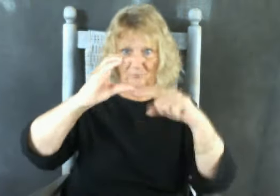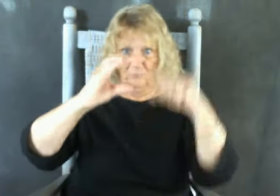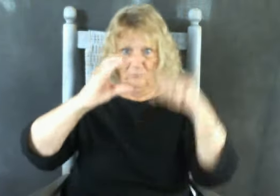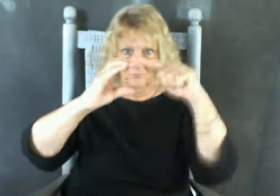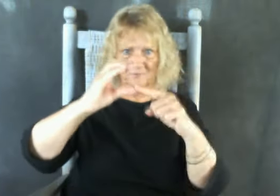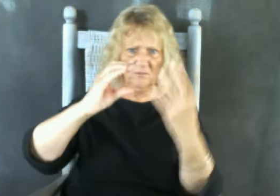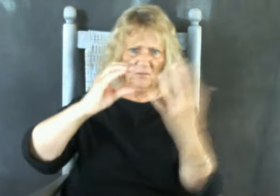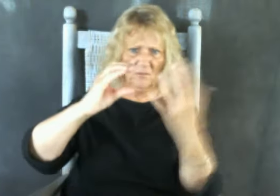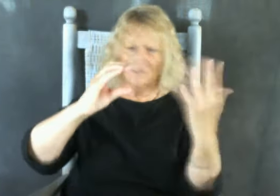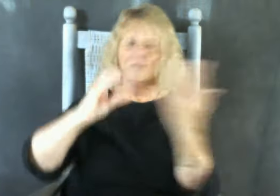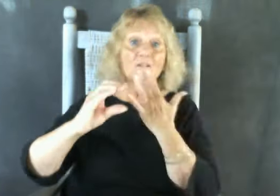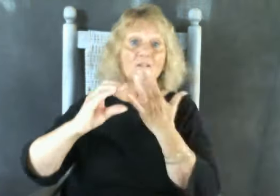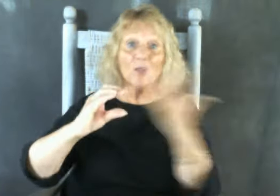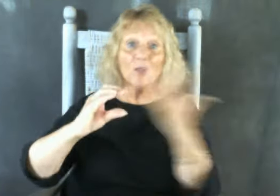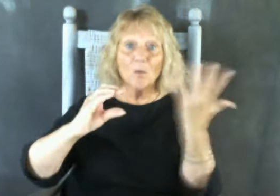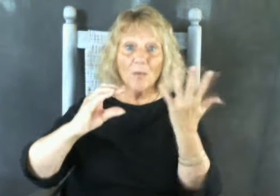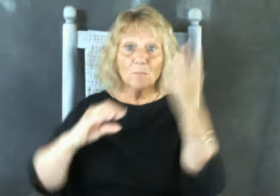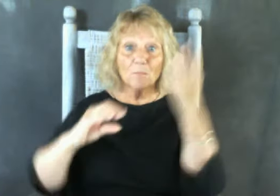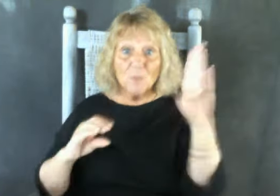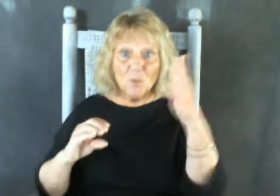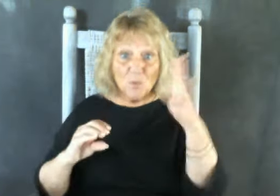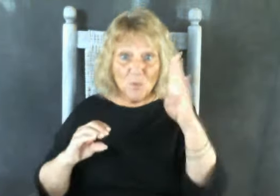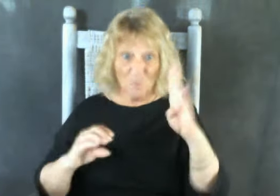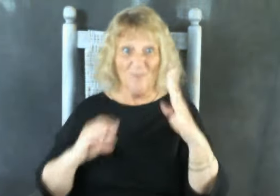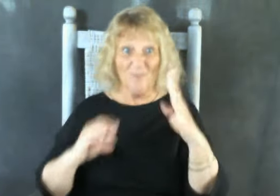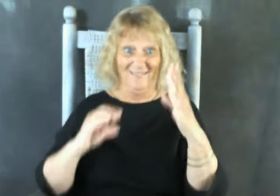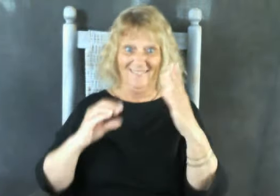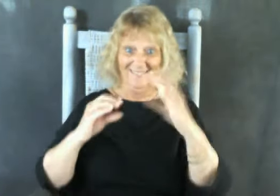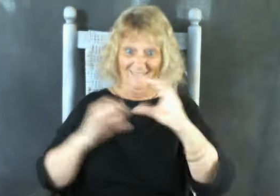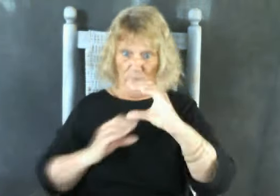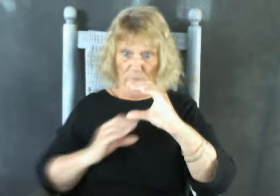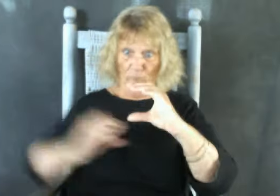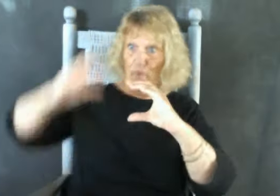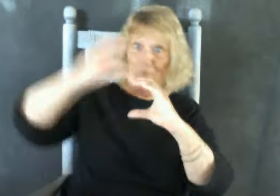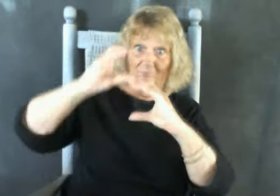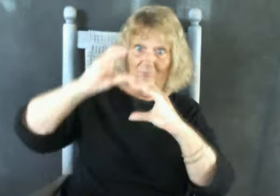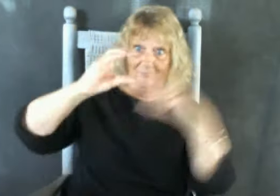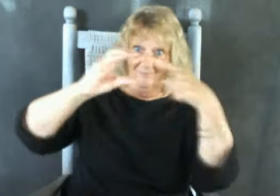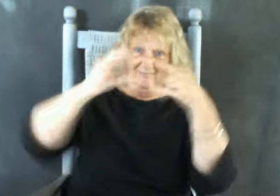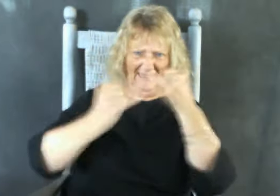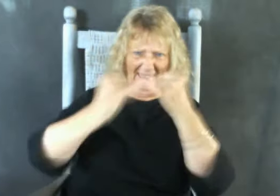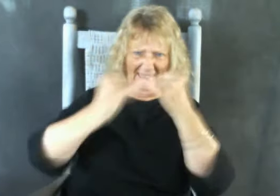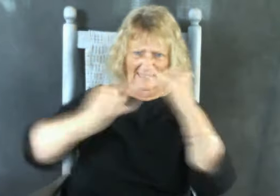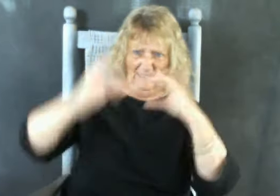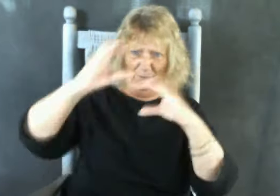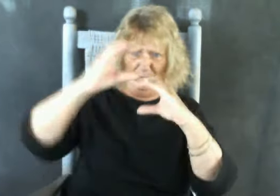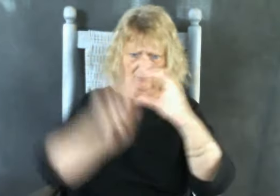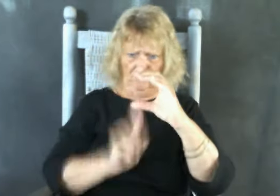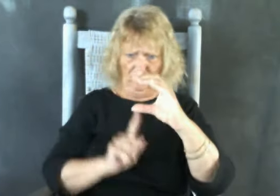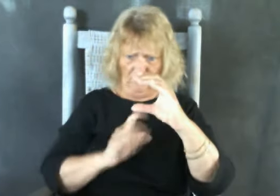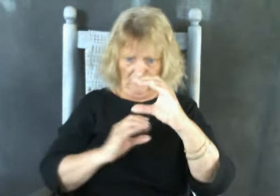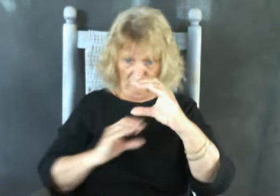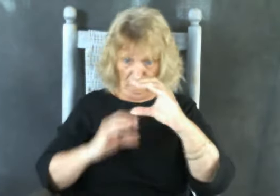but there still is a feeling on the screen as you talk to people about the wow factor, the wow, that